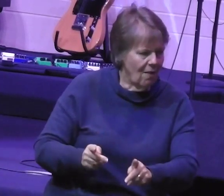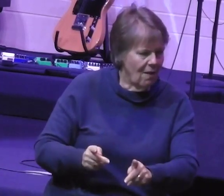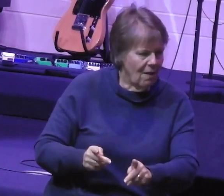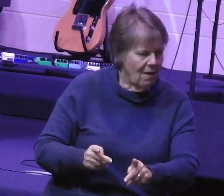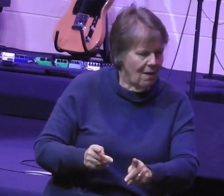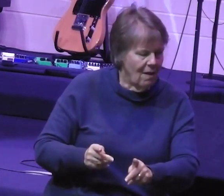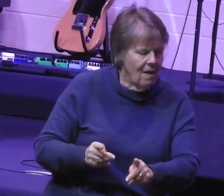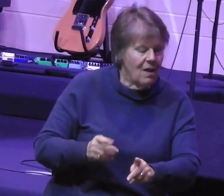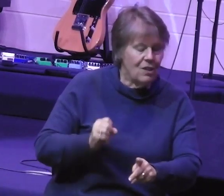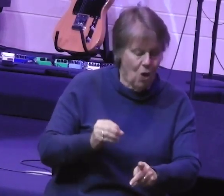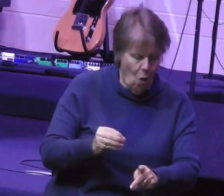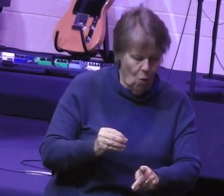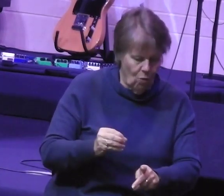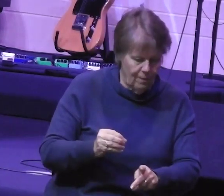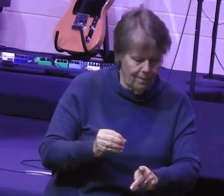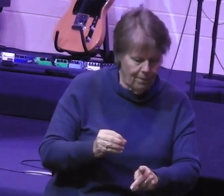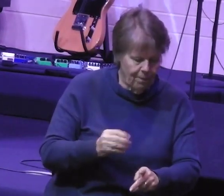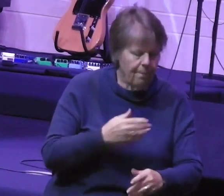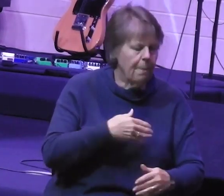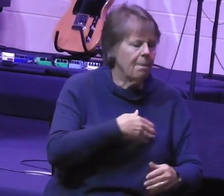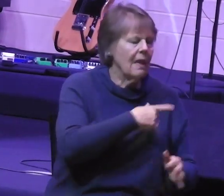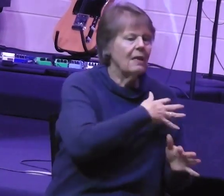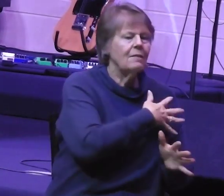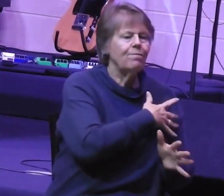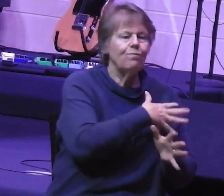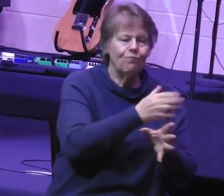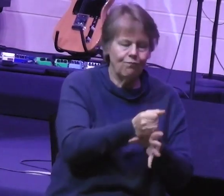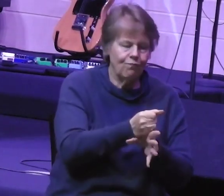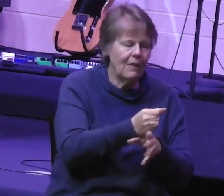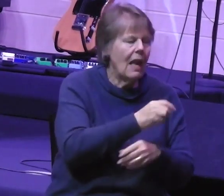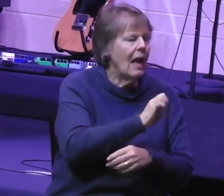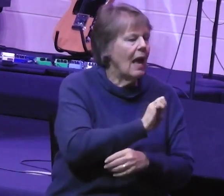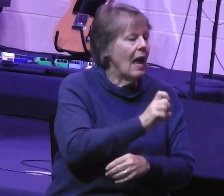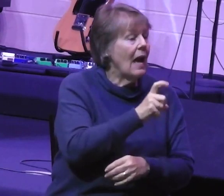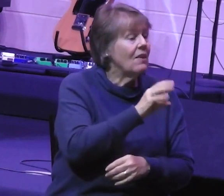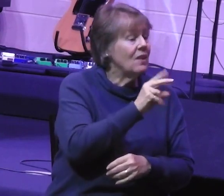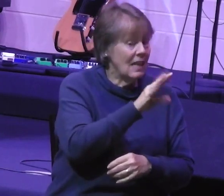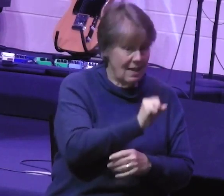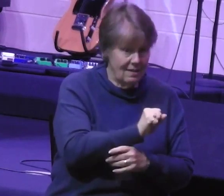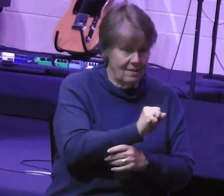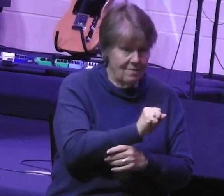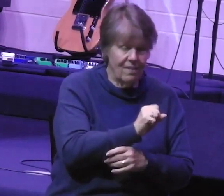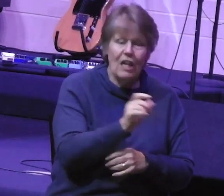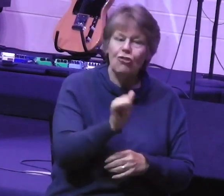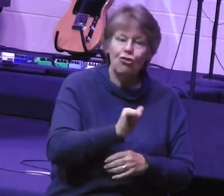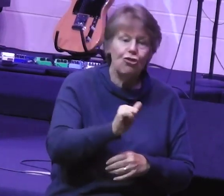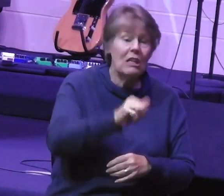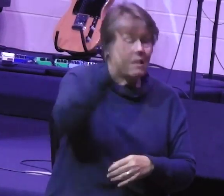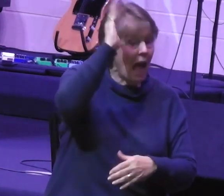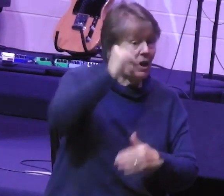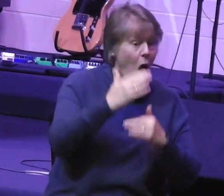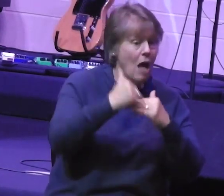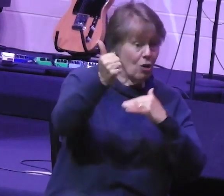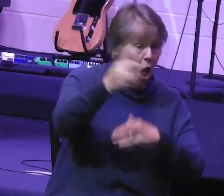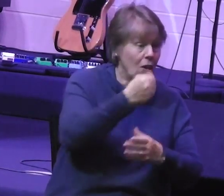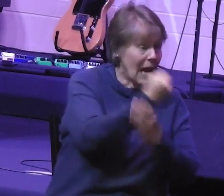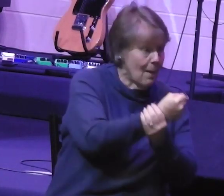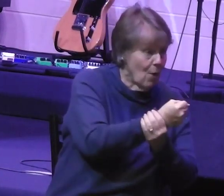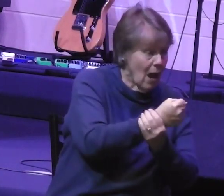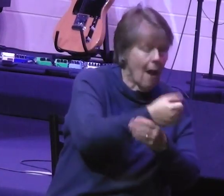So, brief reminder, where have we been? In the Exodus story, just like God called Abraham, God also called the Israelites. And he said,